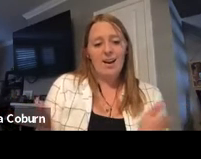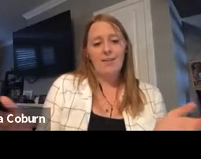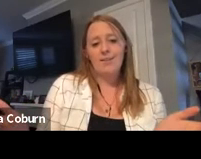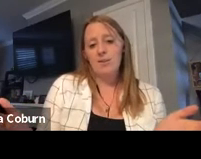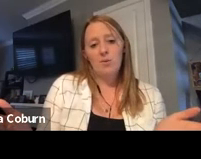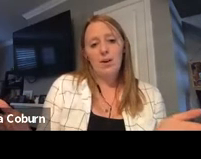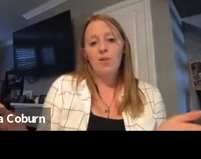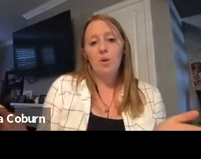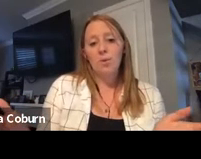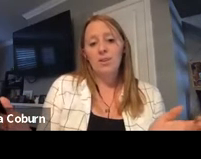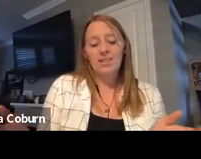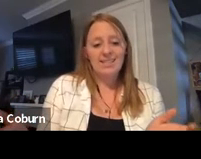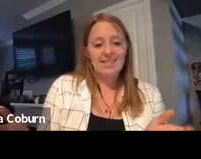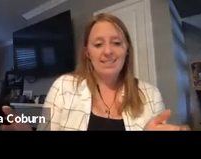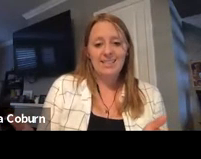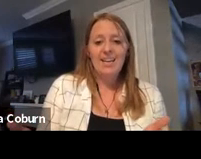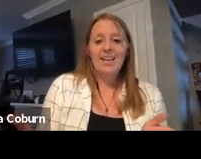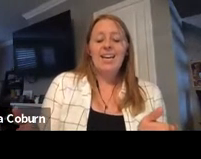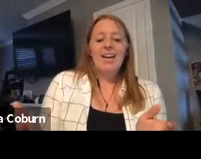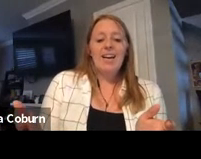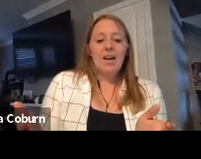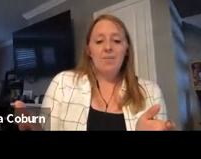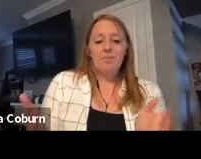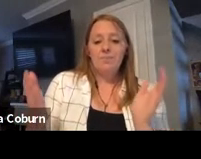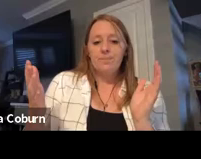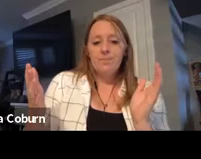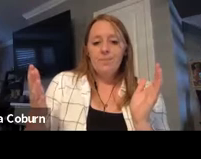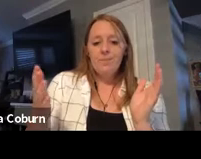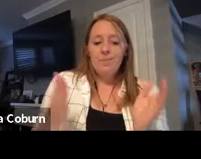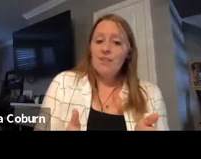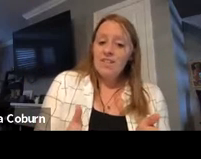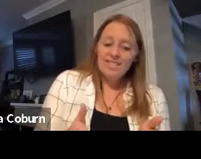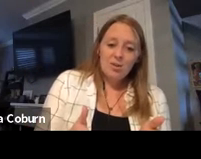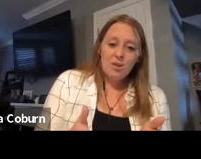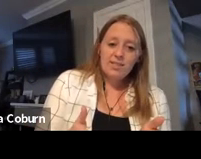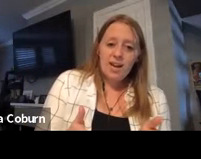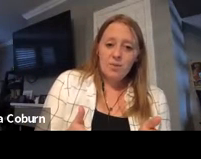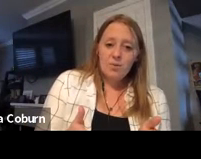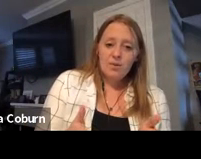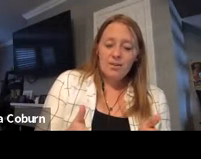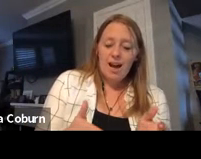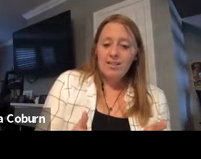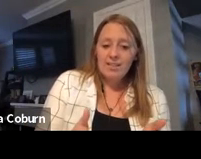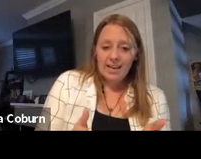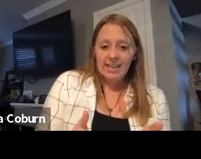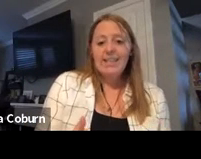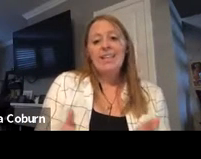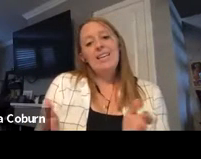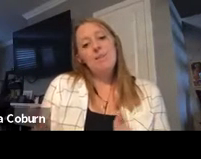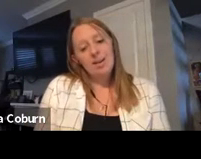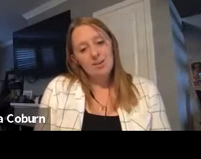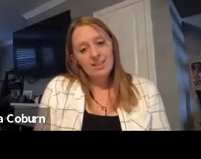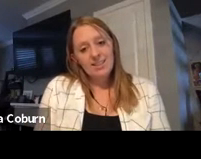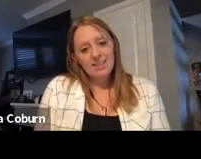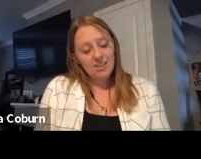now signs 3 to 4 word sentences. Um, but if he doesn't know how to sign it,